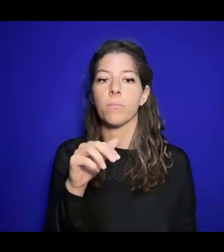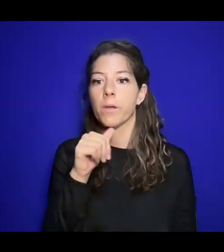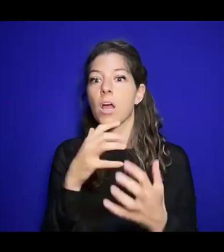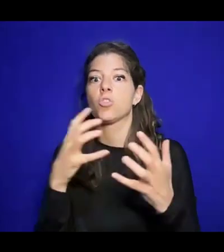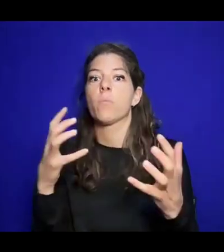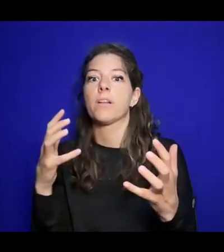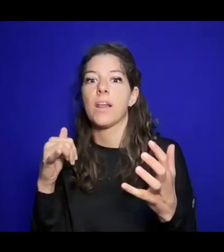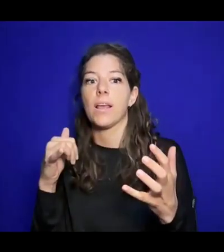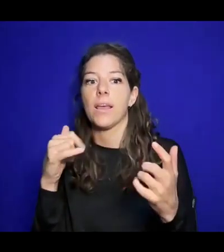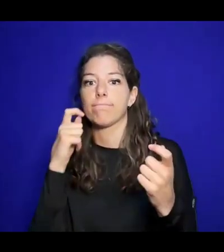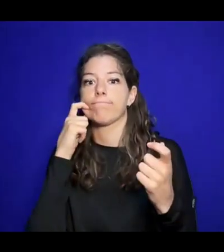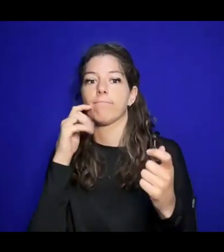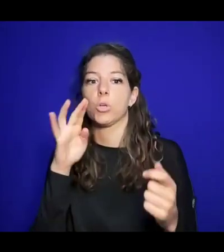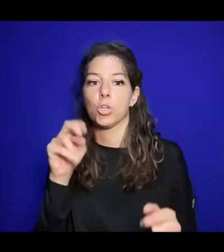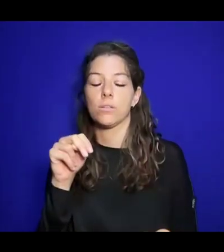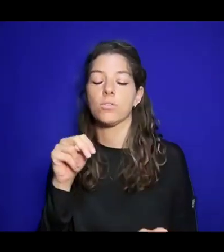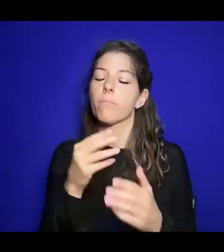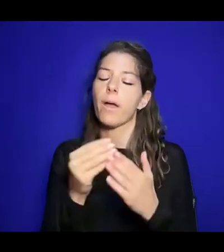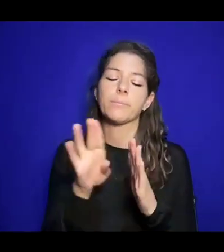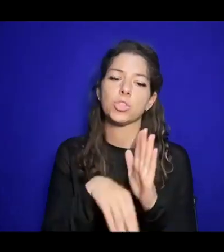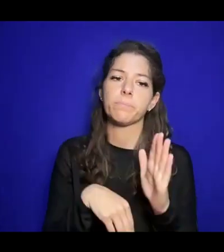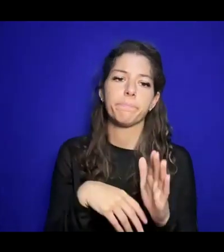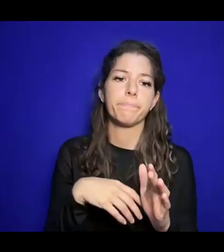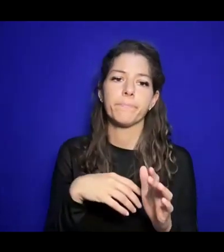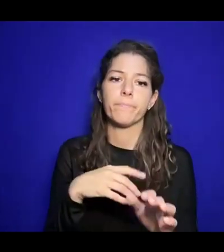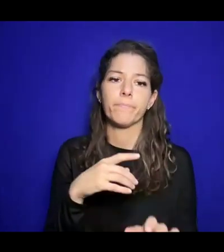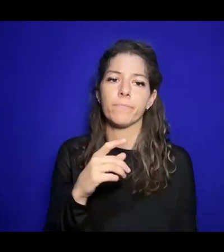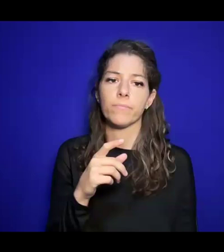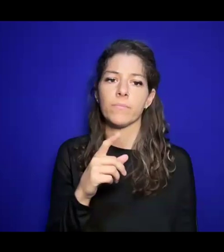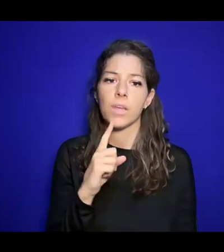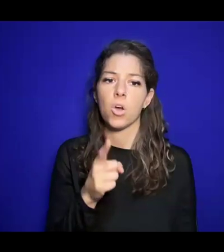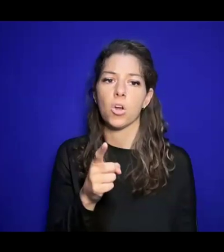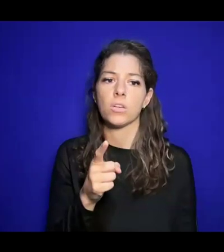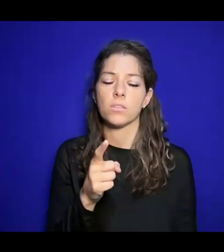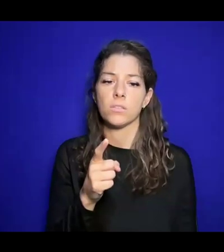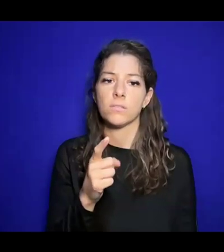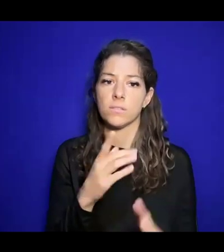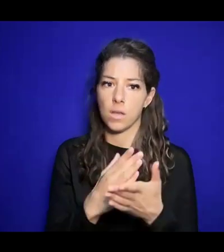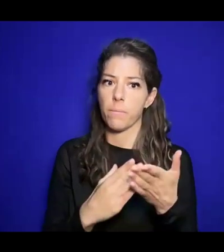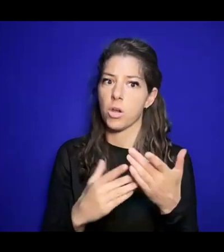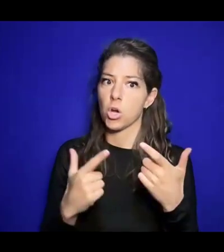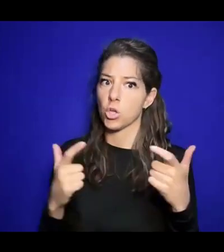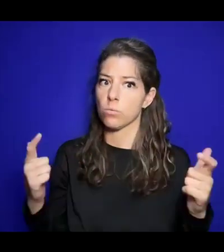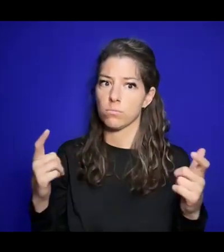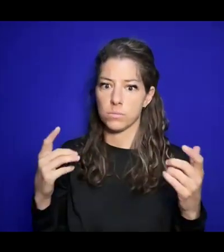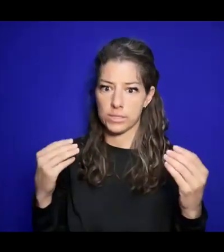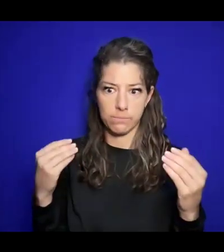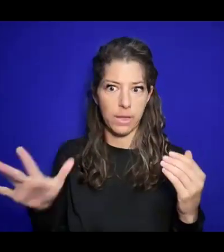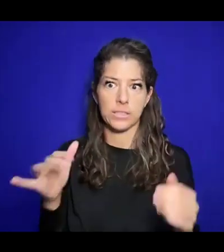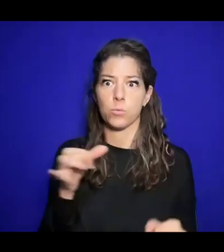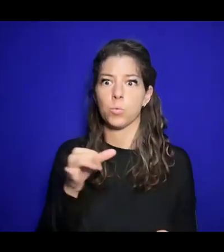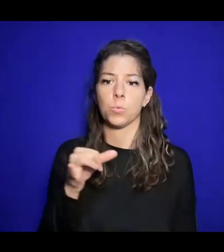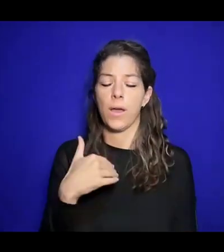get frost. You can buy these pretty cheaply. There are some that are hugely